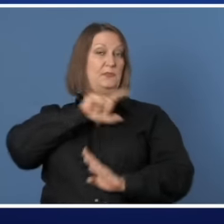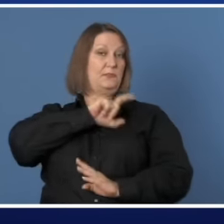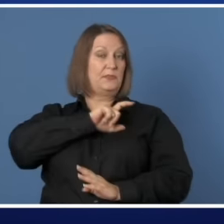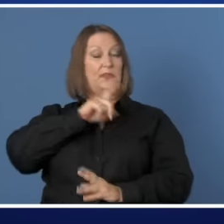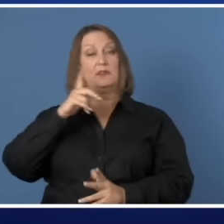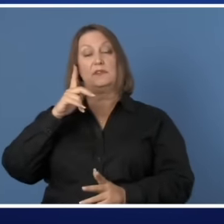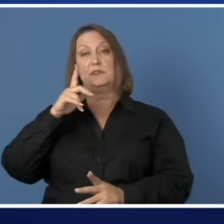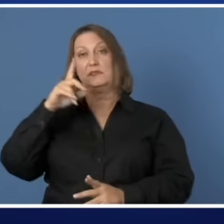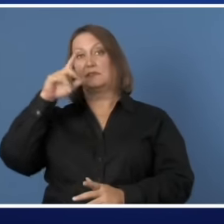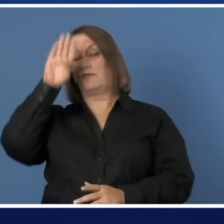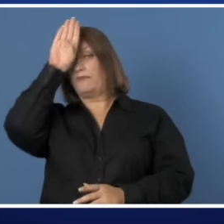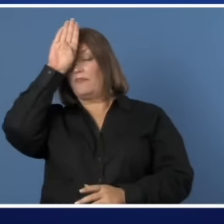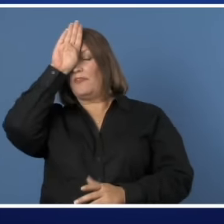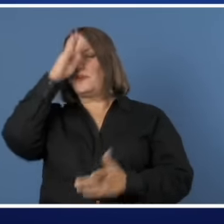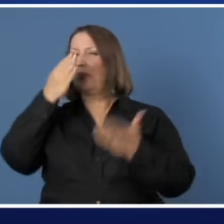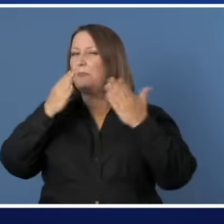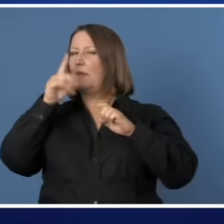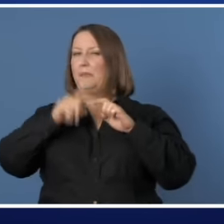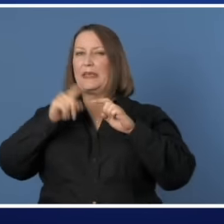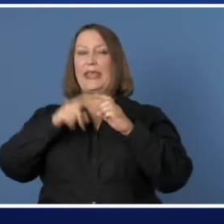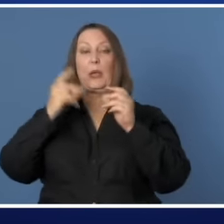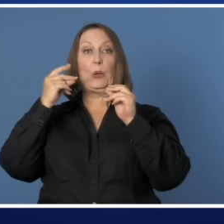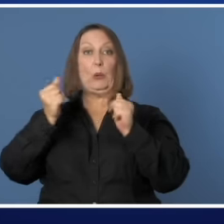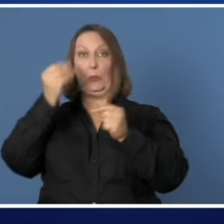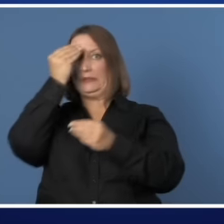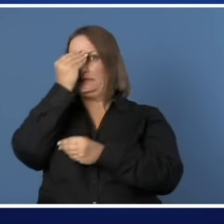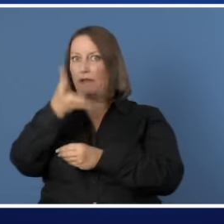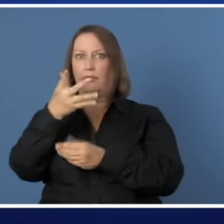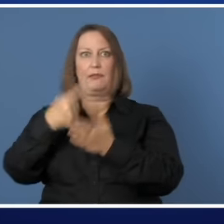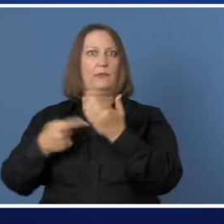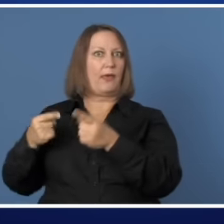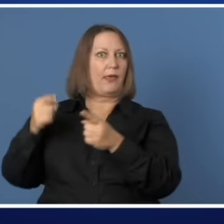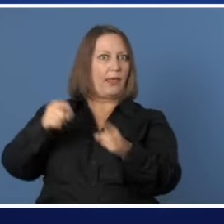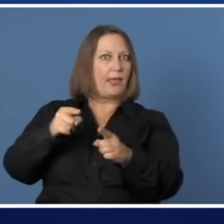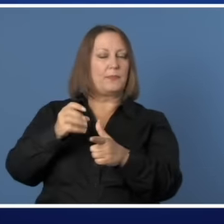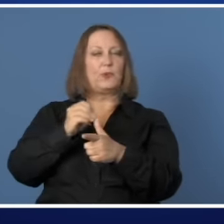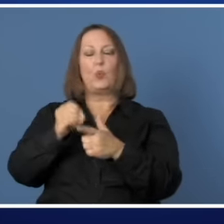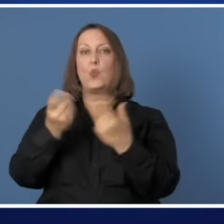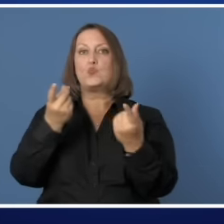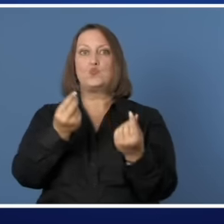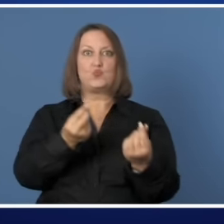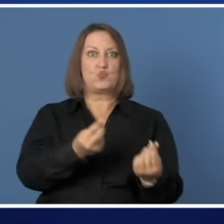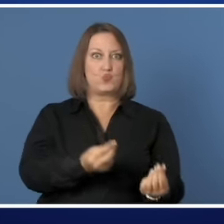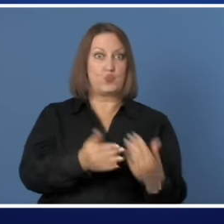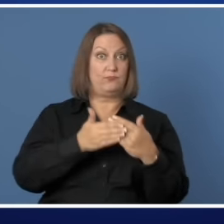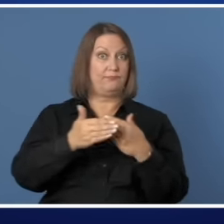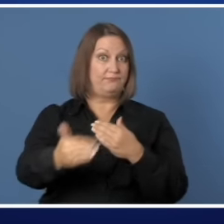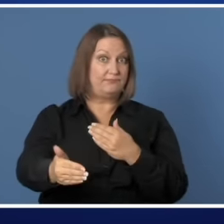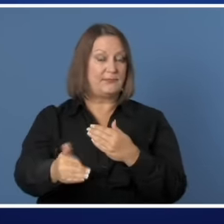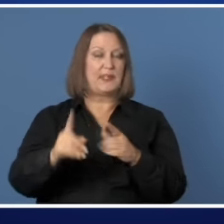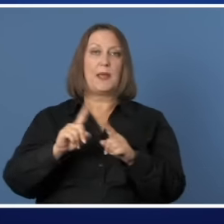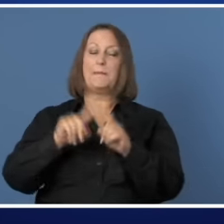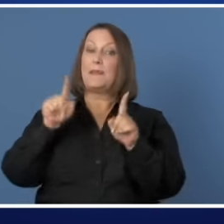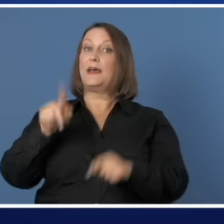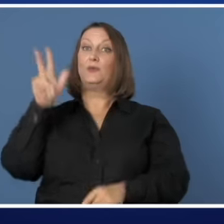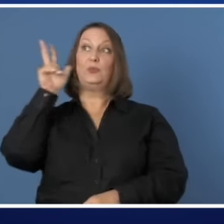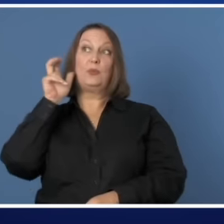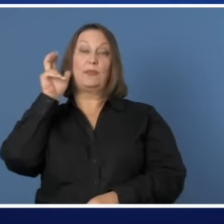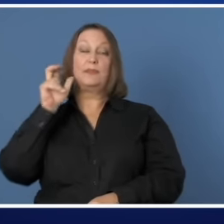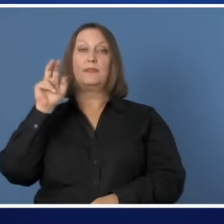Local authorities may not immediately be able to provide information on what is happening and what you should do.